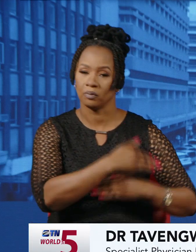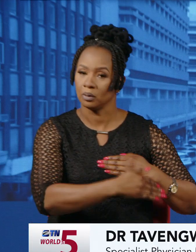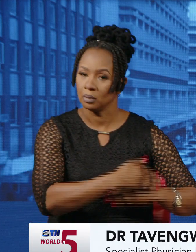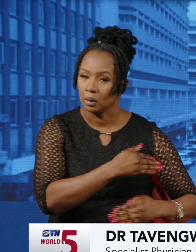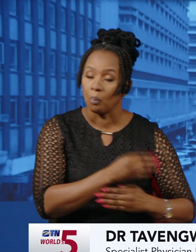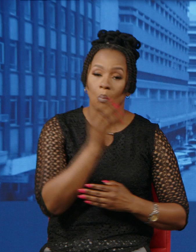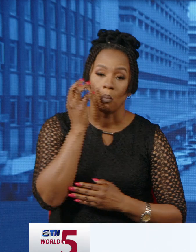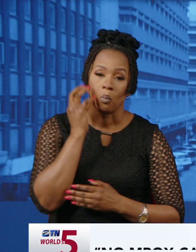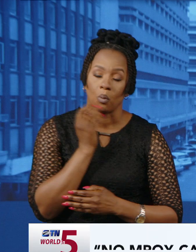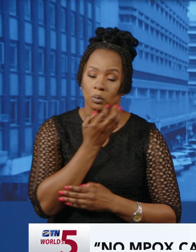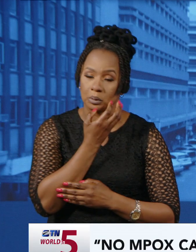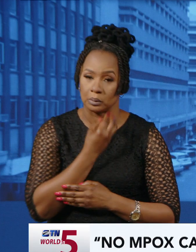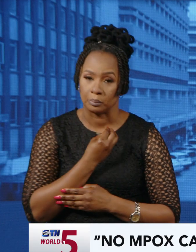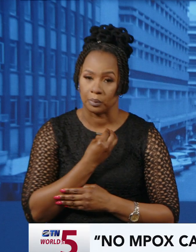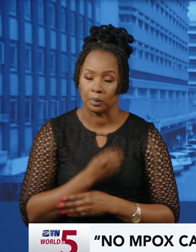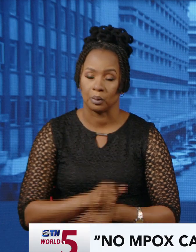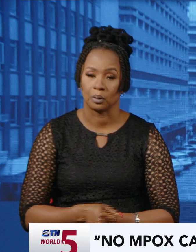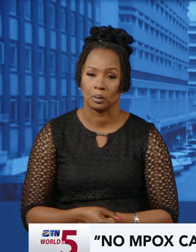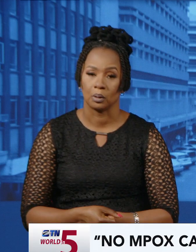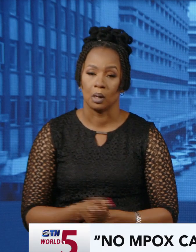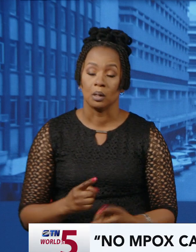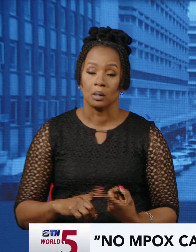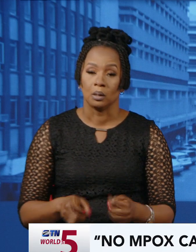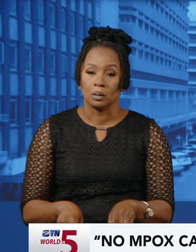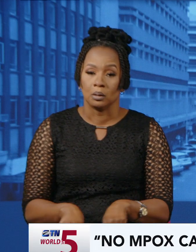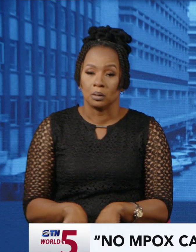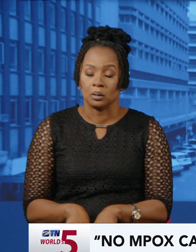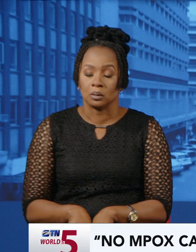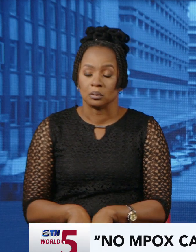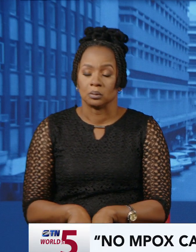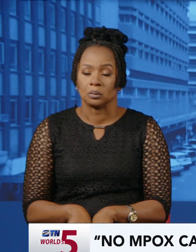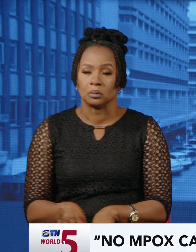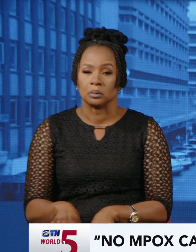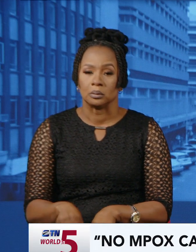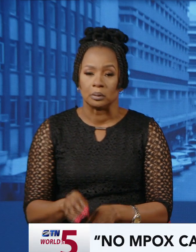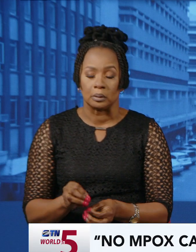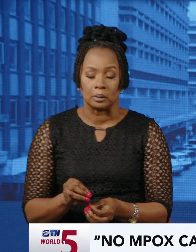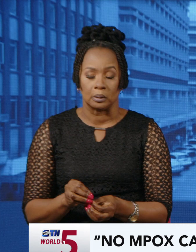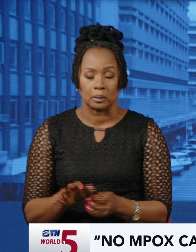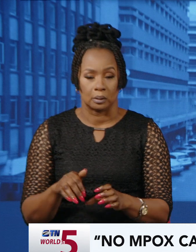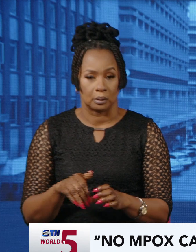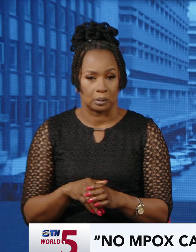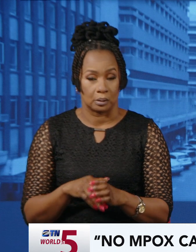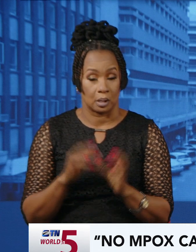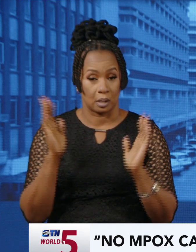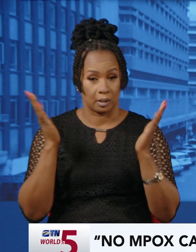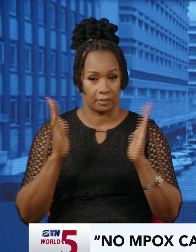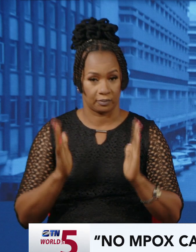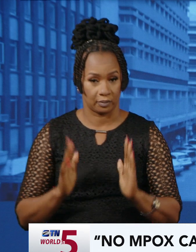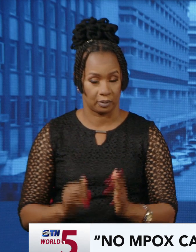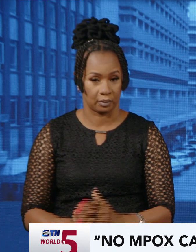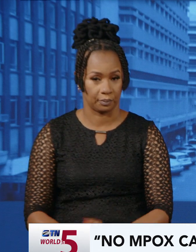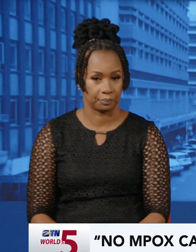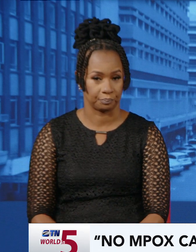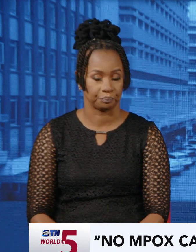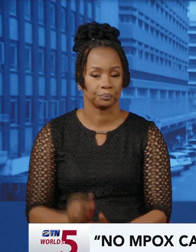in Mozambique. And it's also been endemic to the Eastern Central Africa.